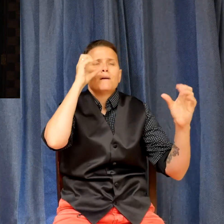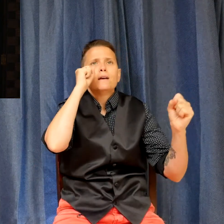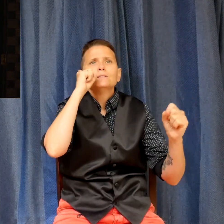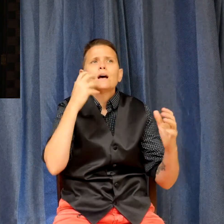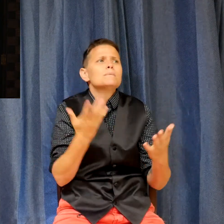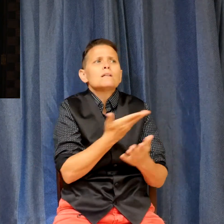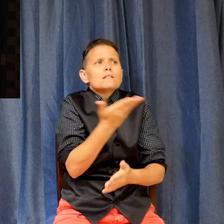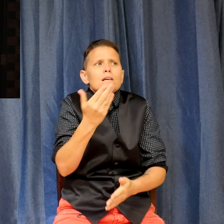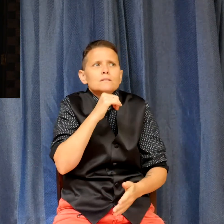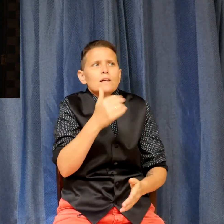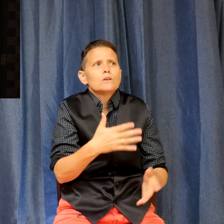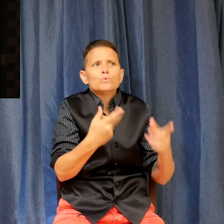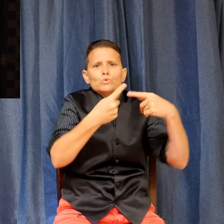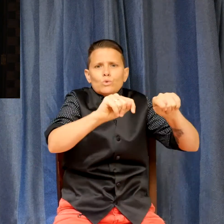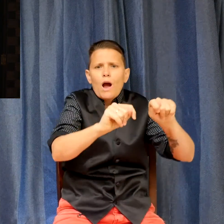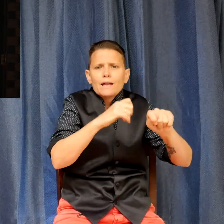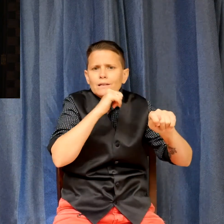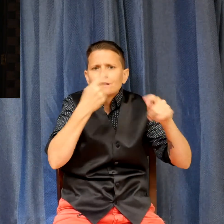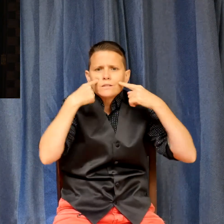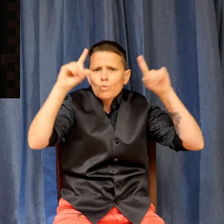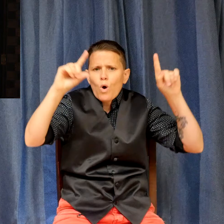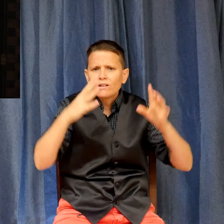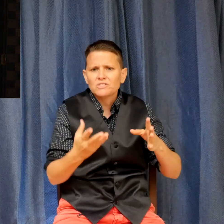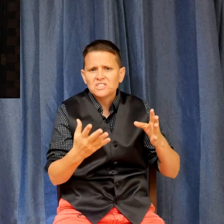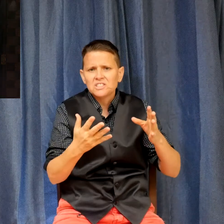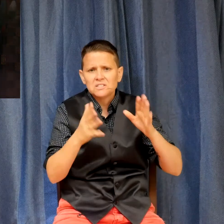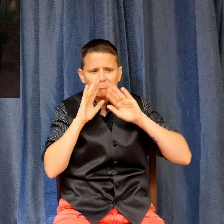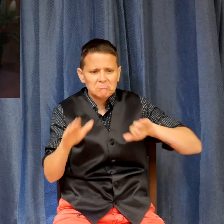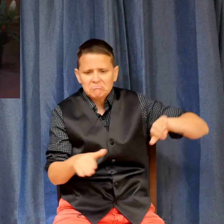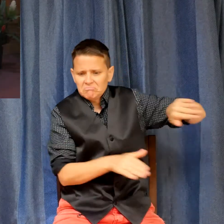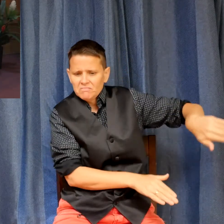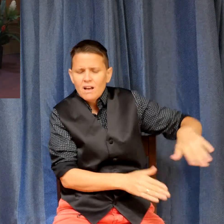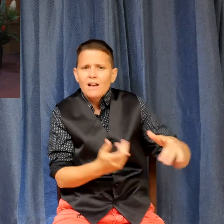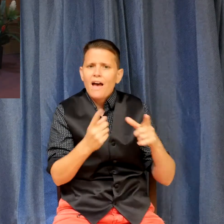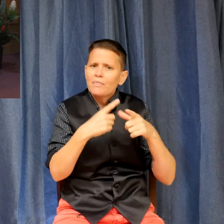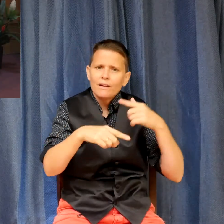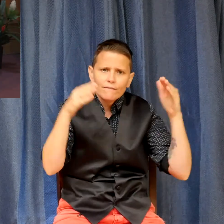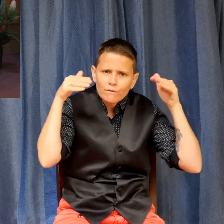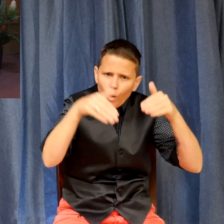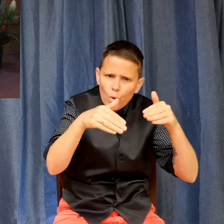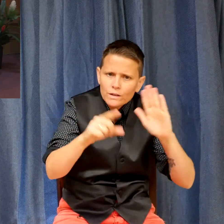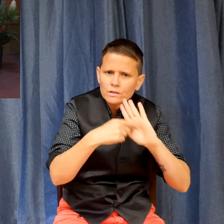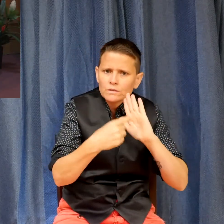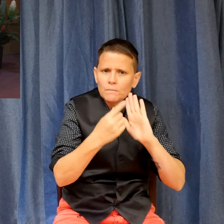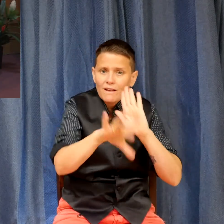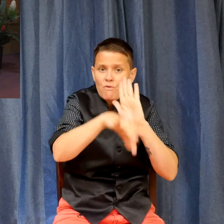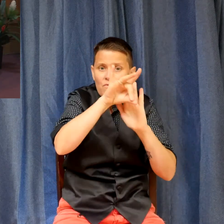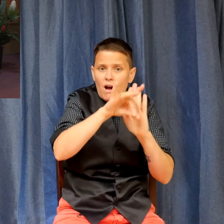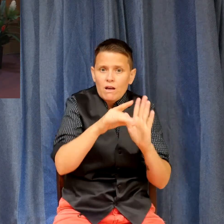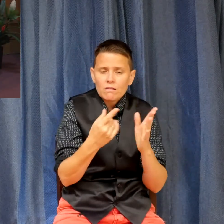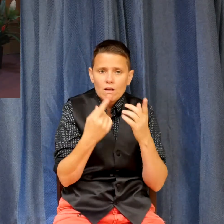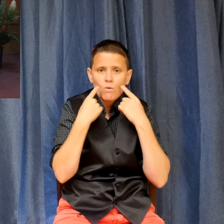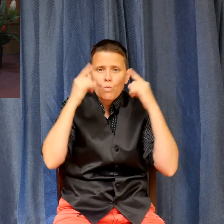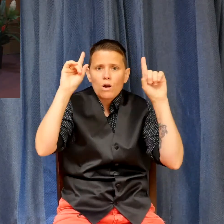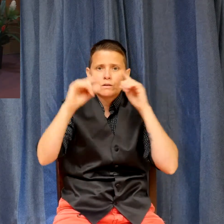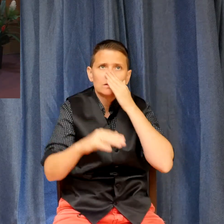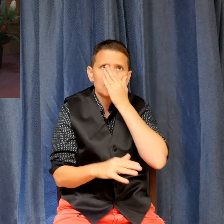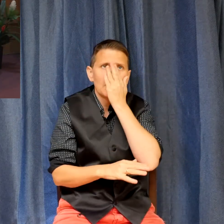doesn't work, but focus on that which does. And you can put a theme for a